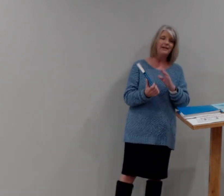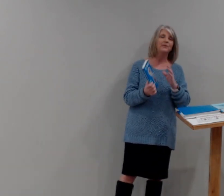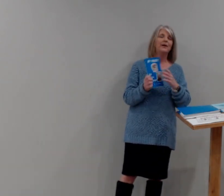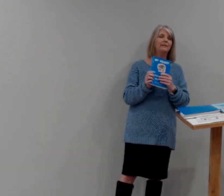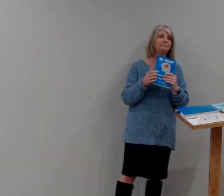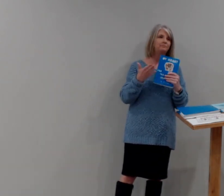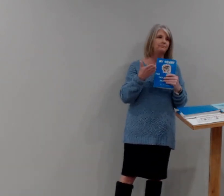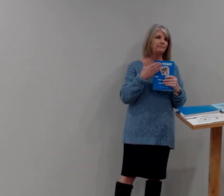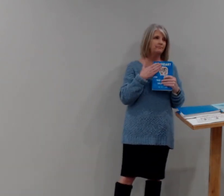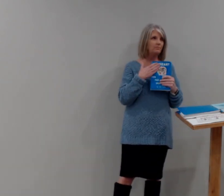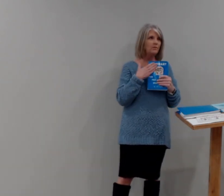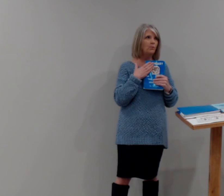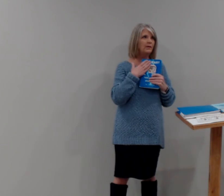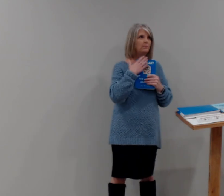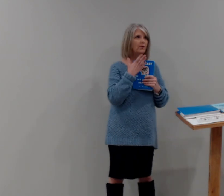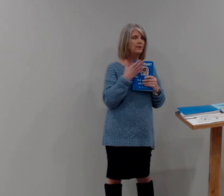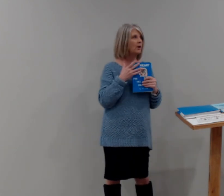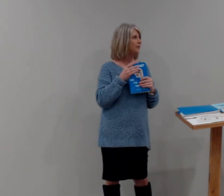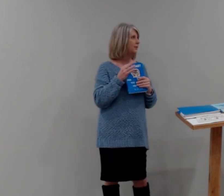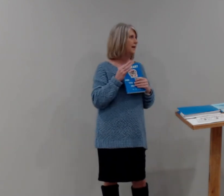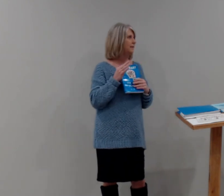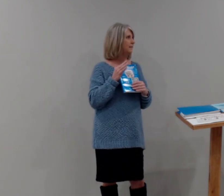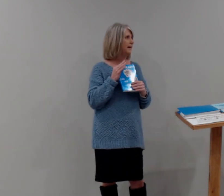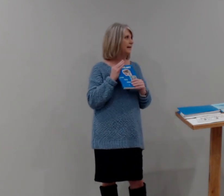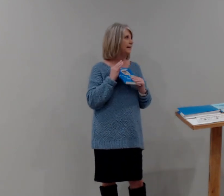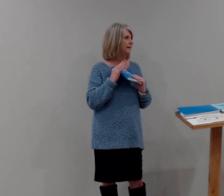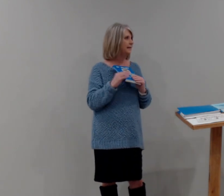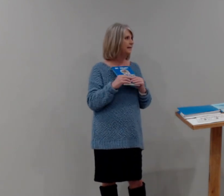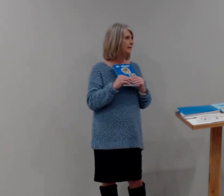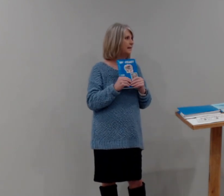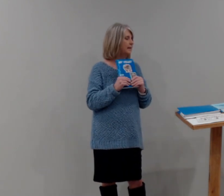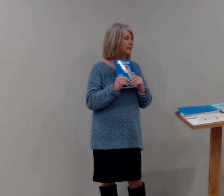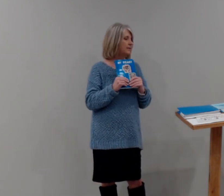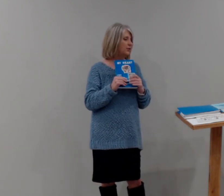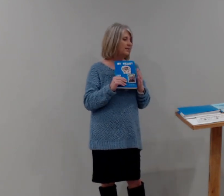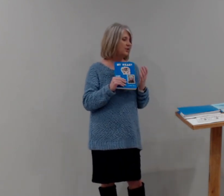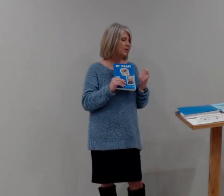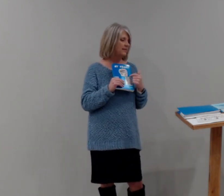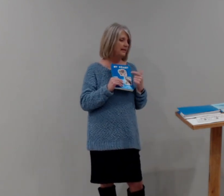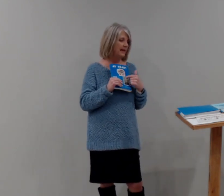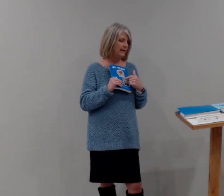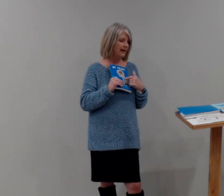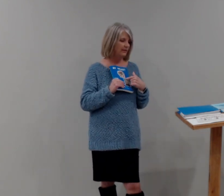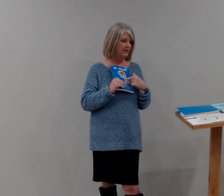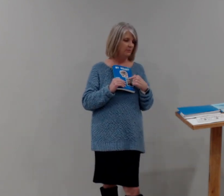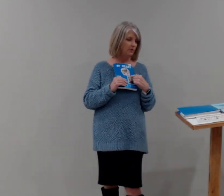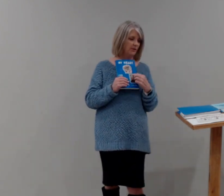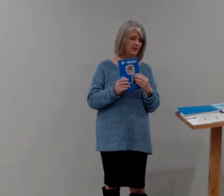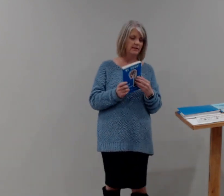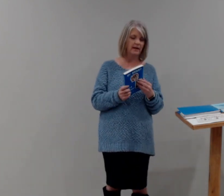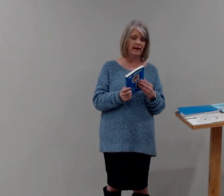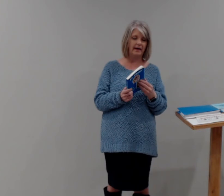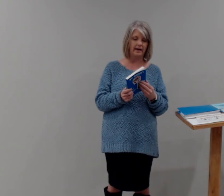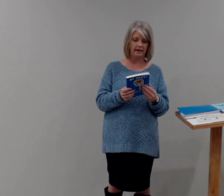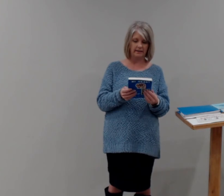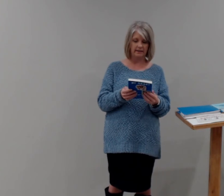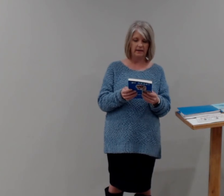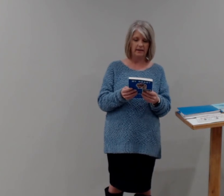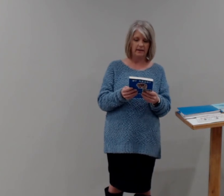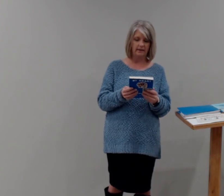anyway, when Brother McConnell came and he started teaching us, he handed out these books, and this